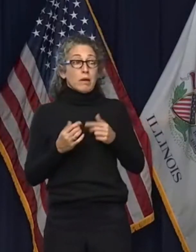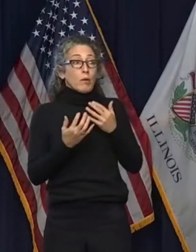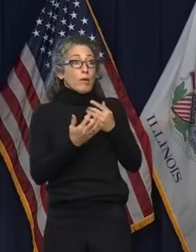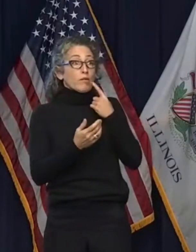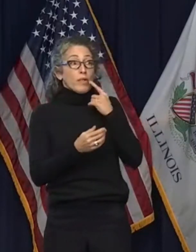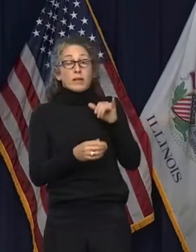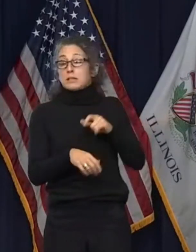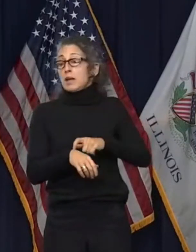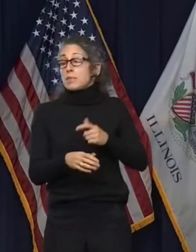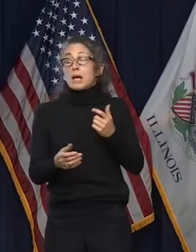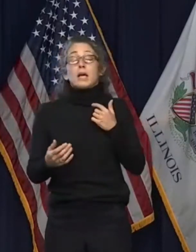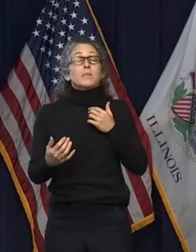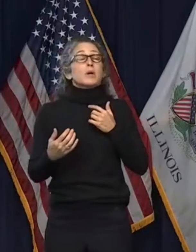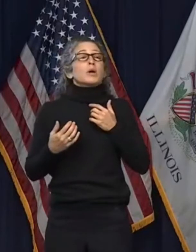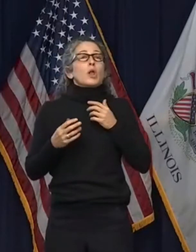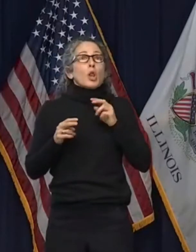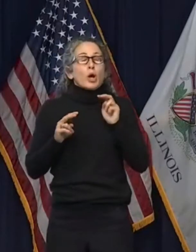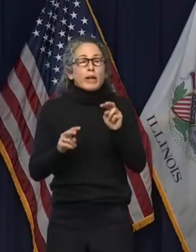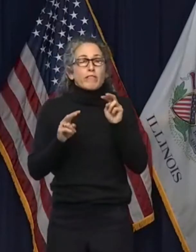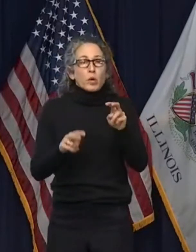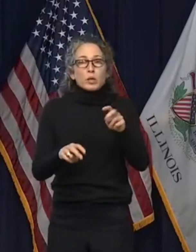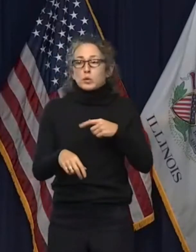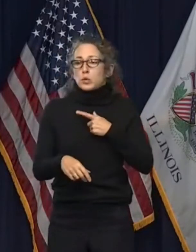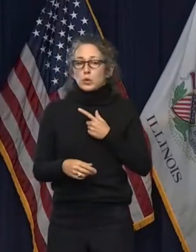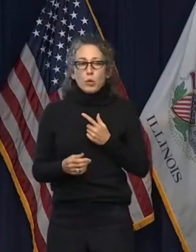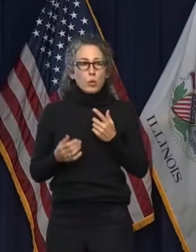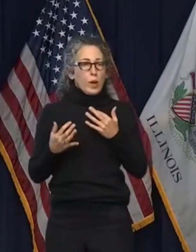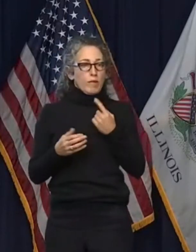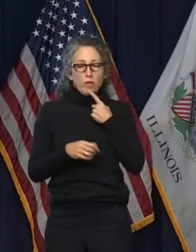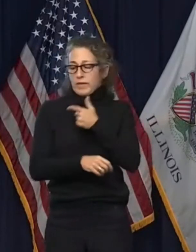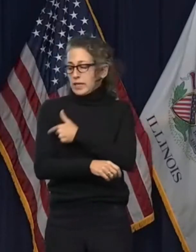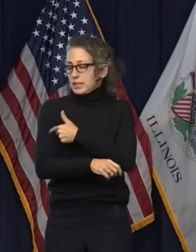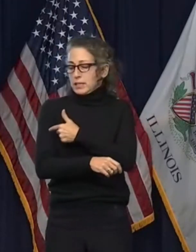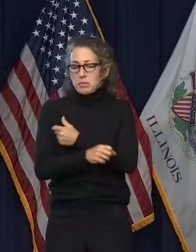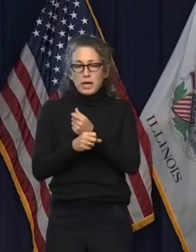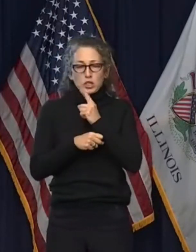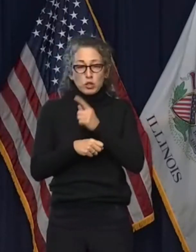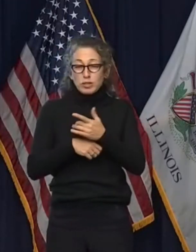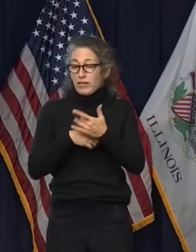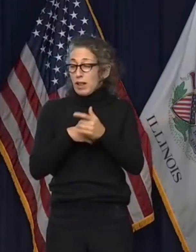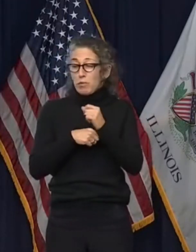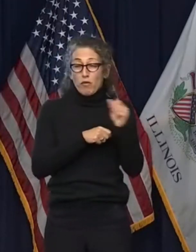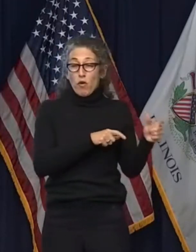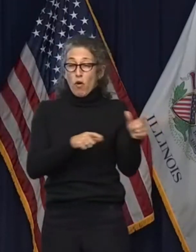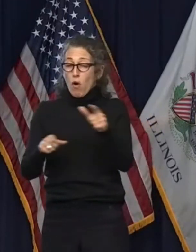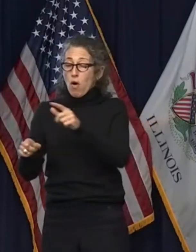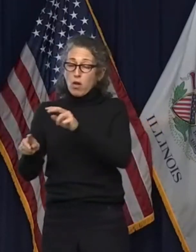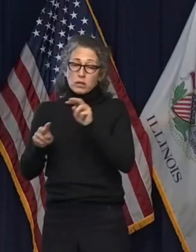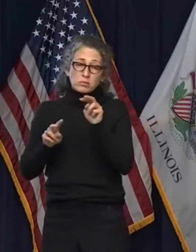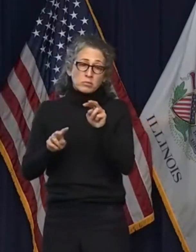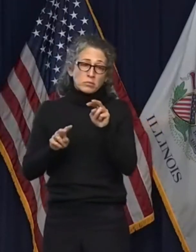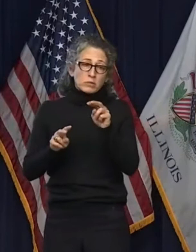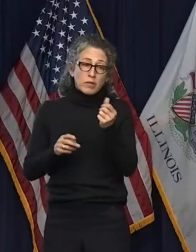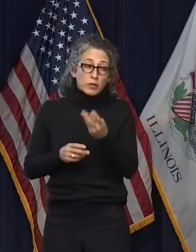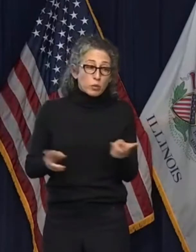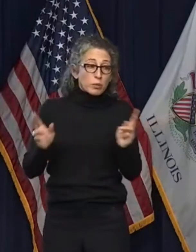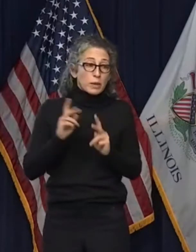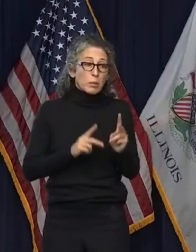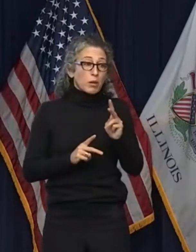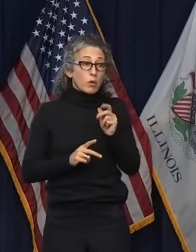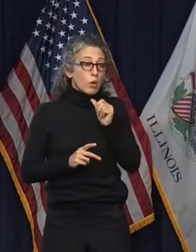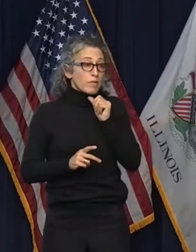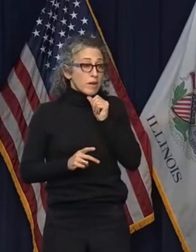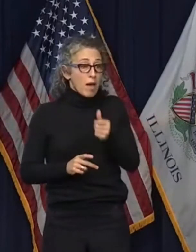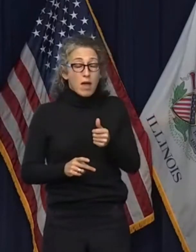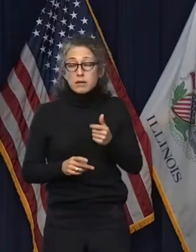where everybody is, vaccine is available to everyone and there's no barrier to to anyone getting vaccinated, and there's a few people who have not